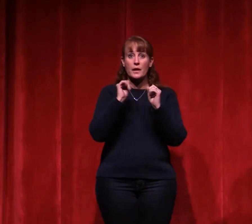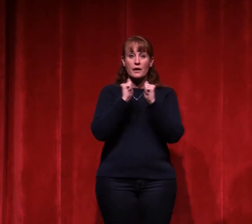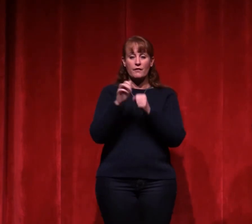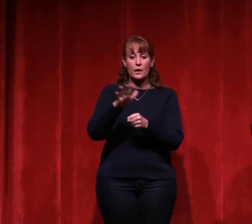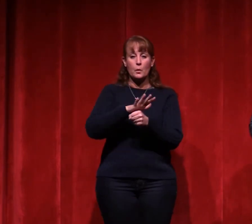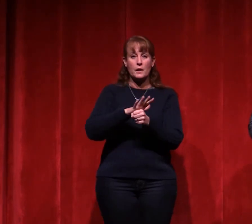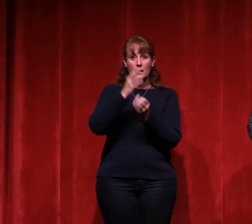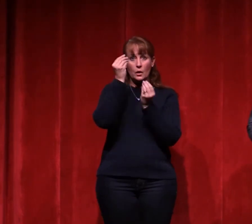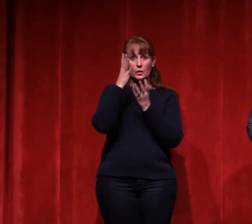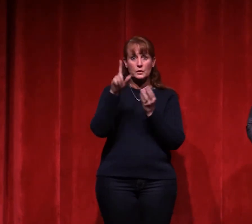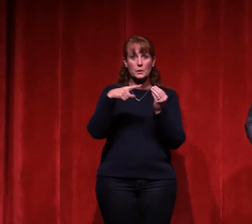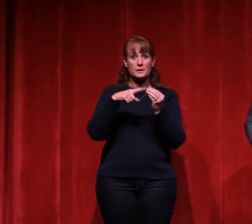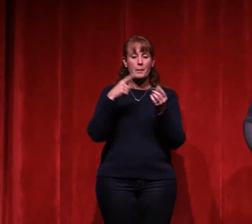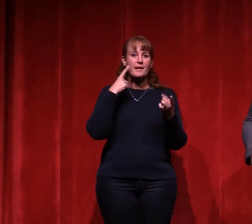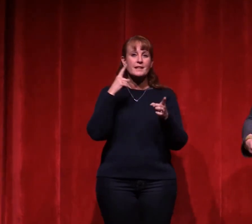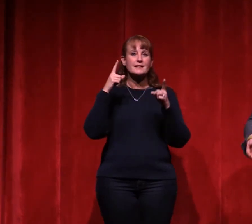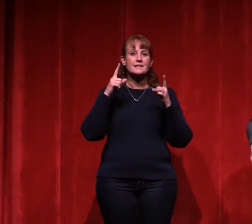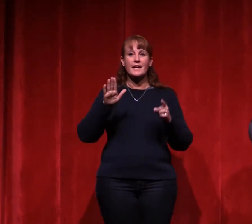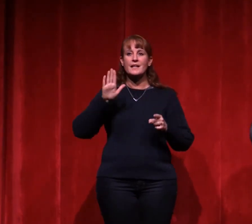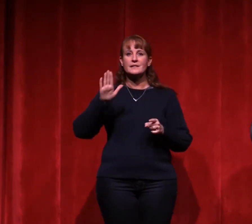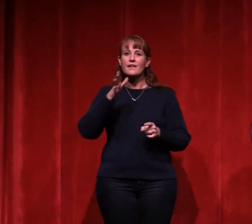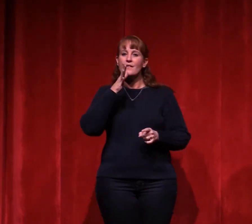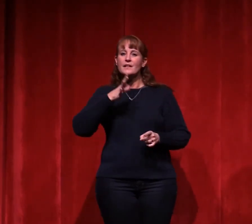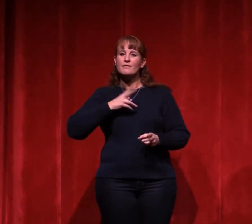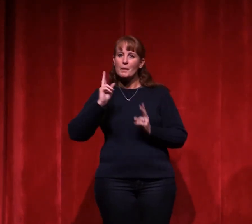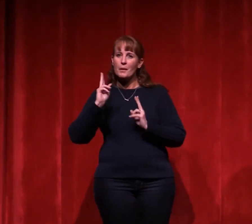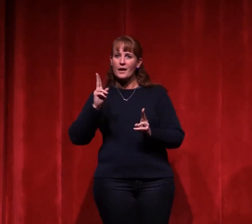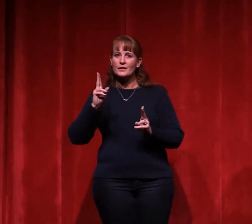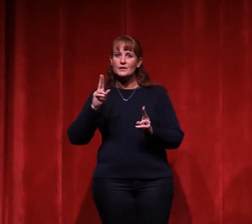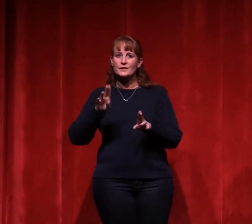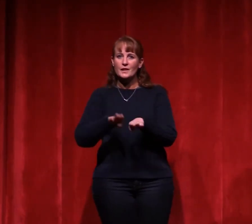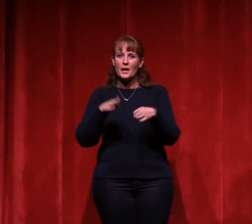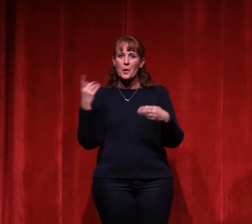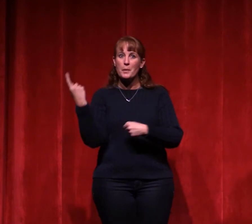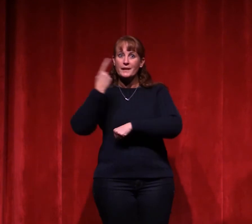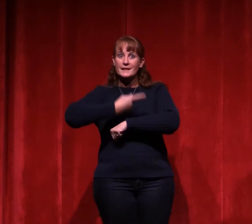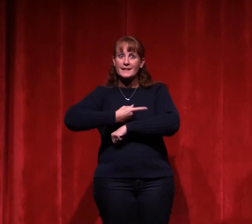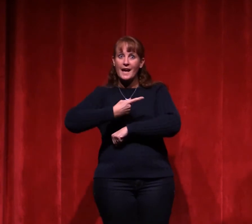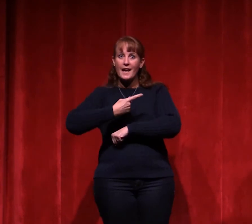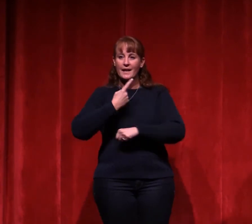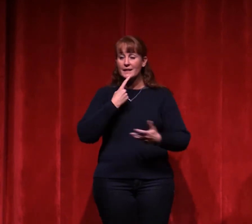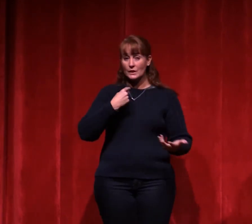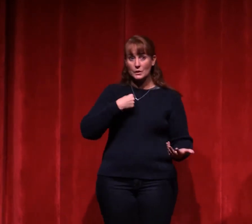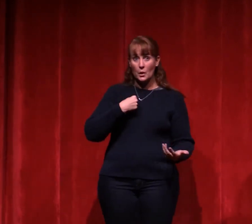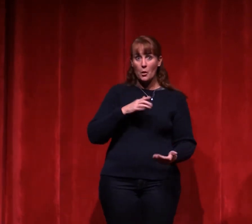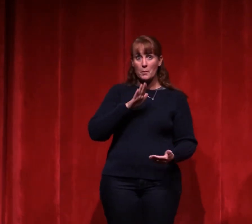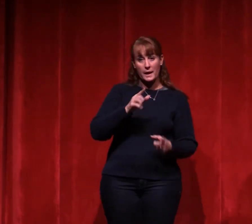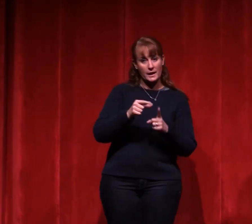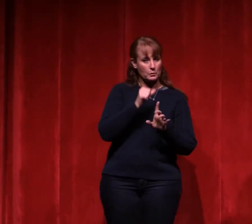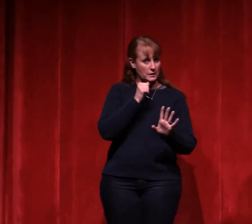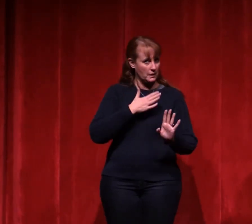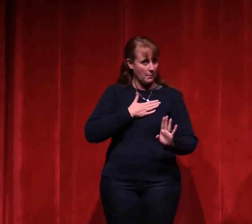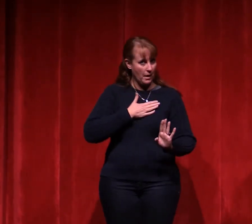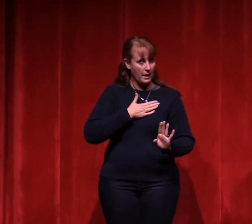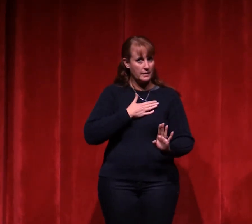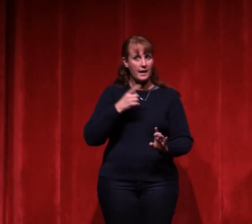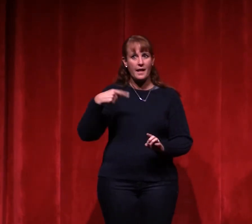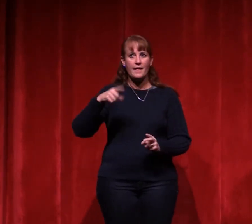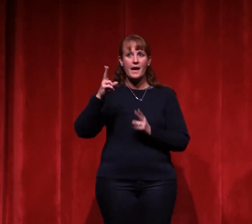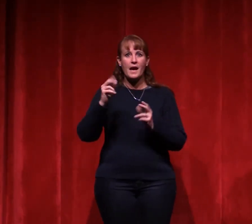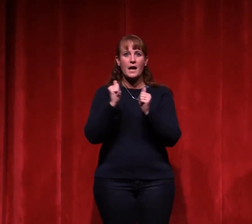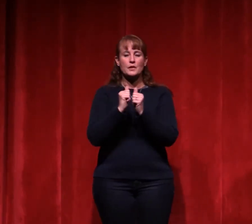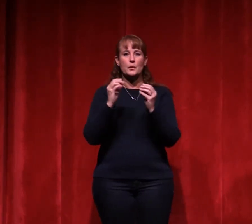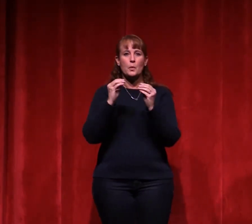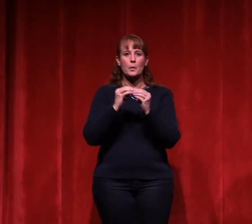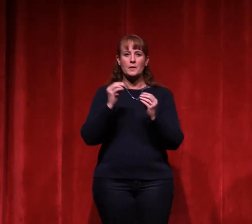the local news station about the success of his female hunters on opening day. As he told me, his words, not mine, they hunt with